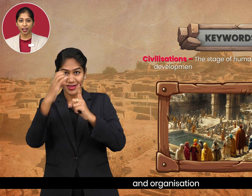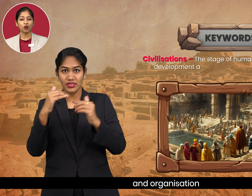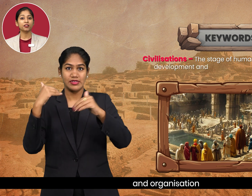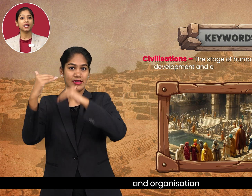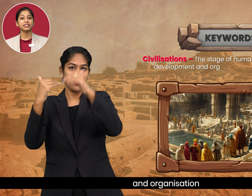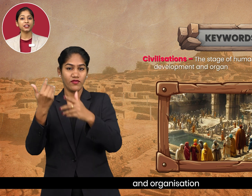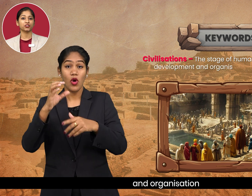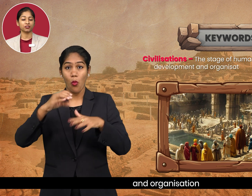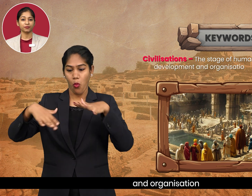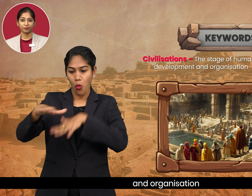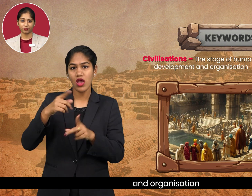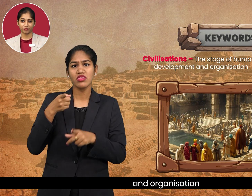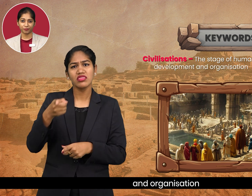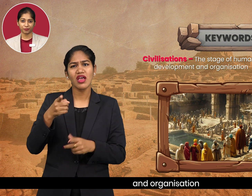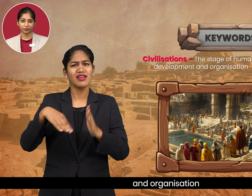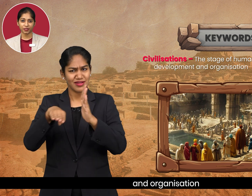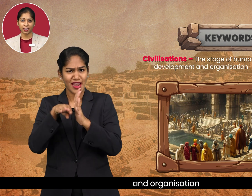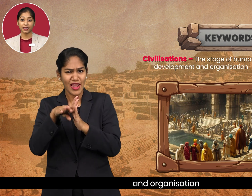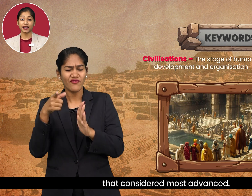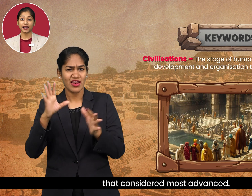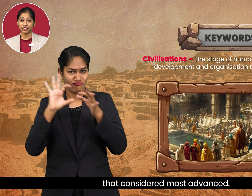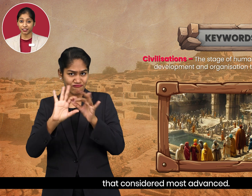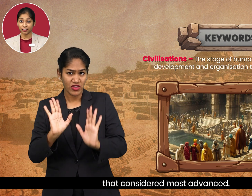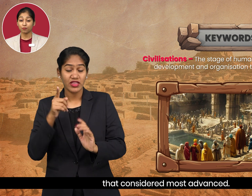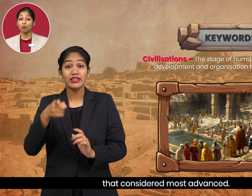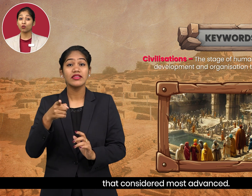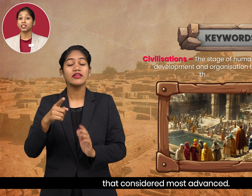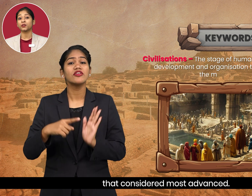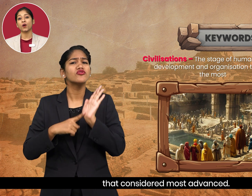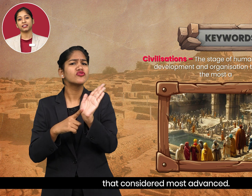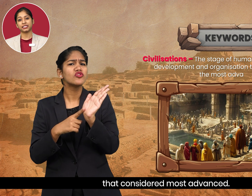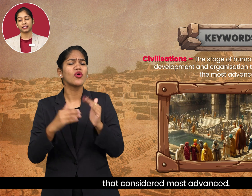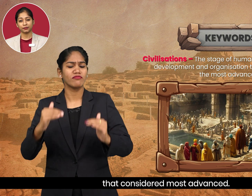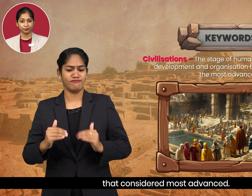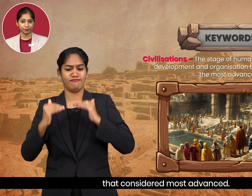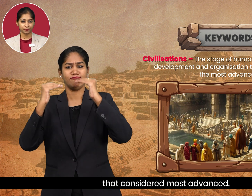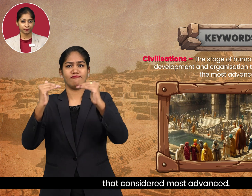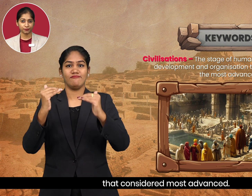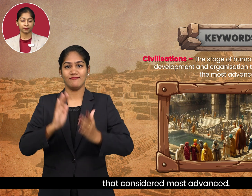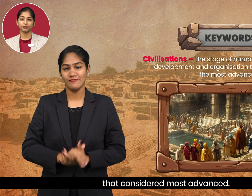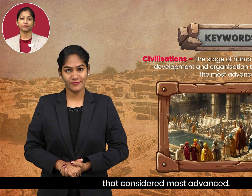development and organization that considered most advanced.